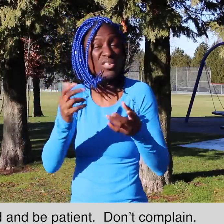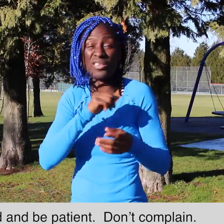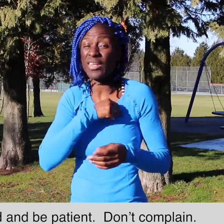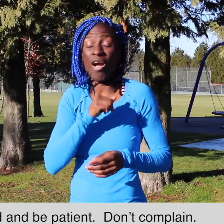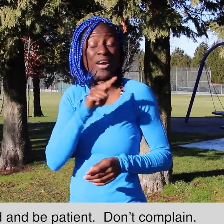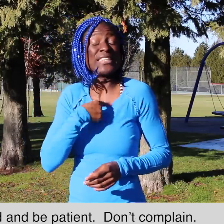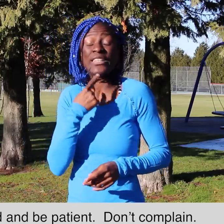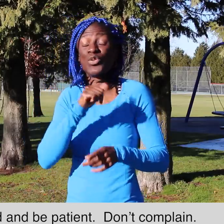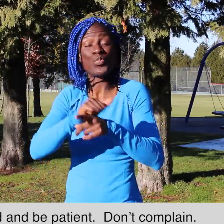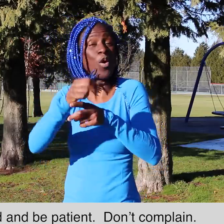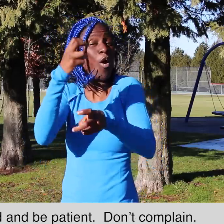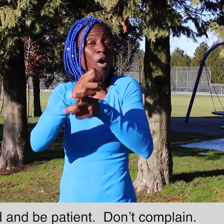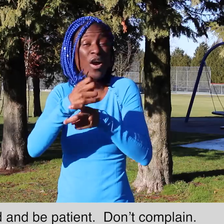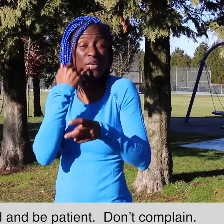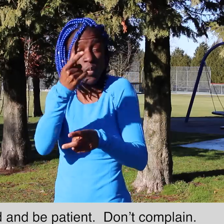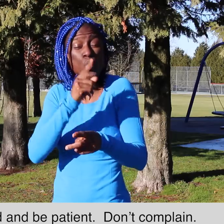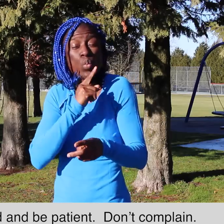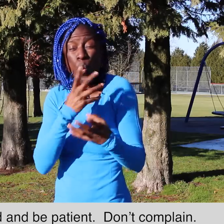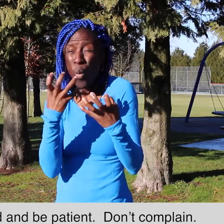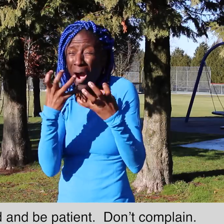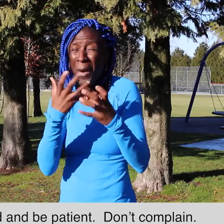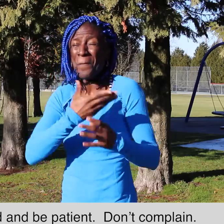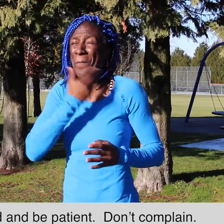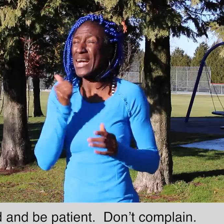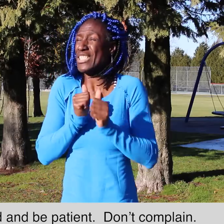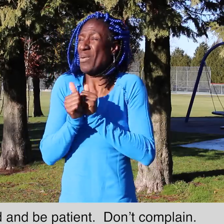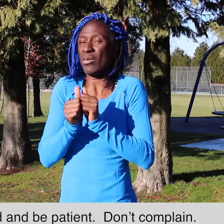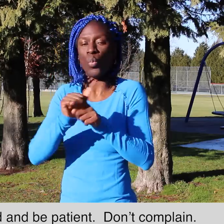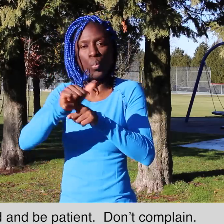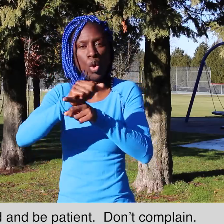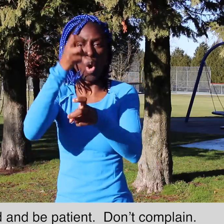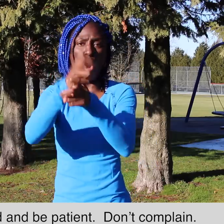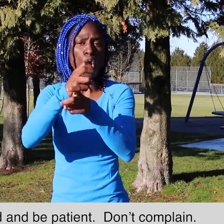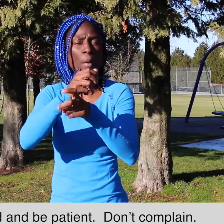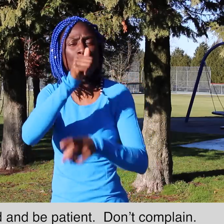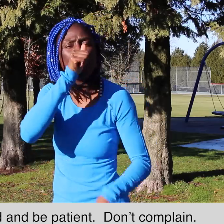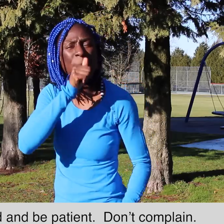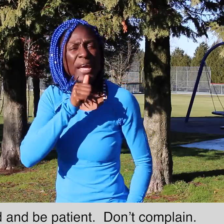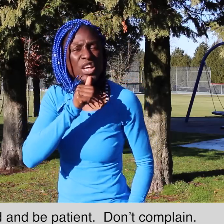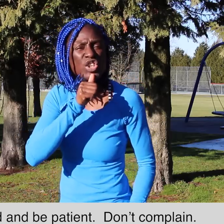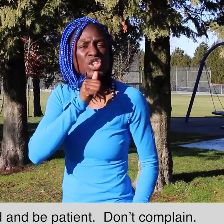yourself. That's the positive influence you need. So train hard and be patient.